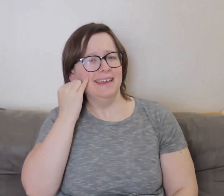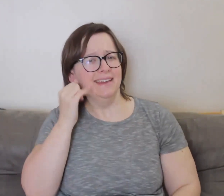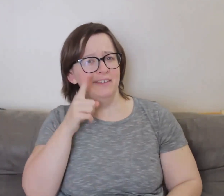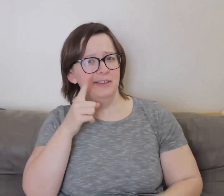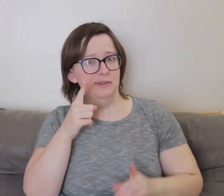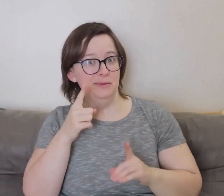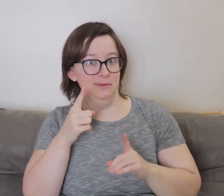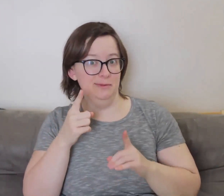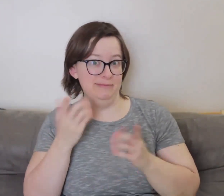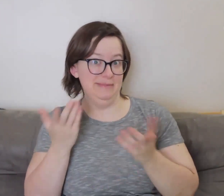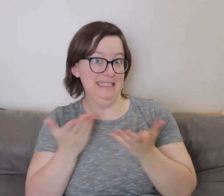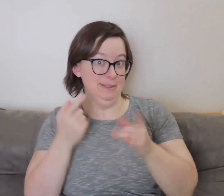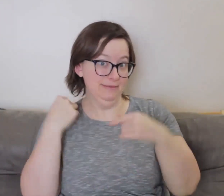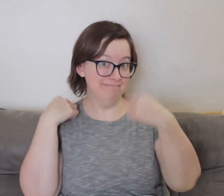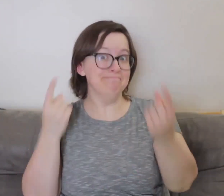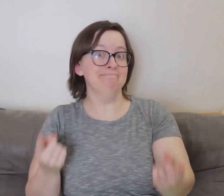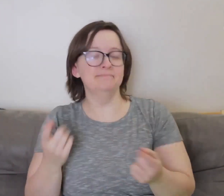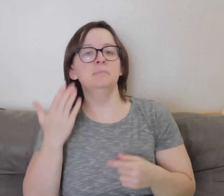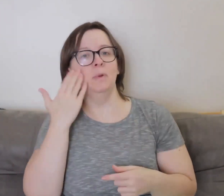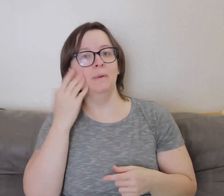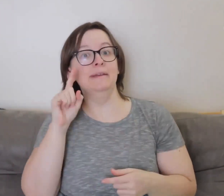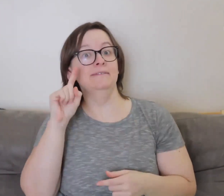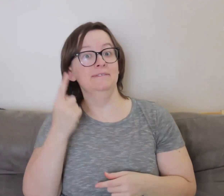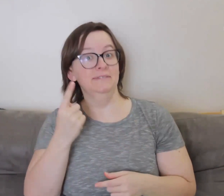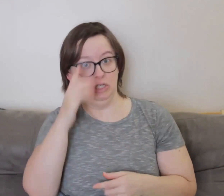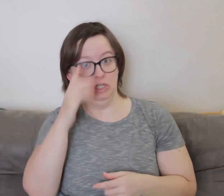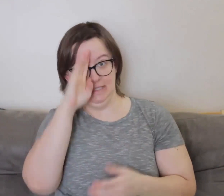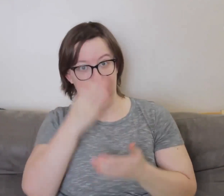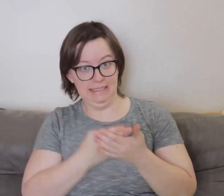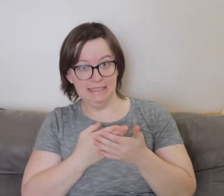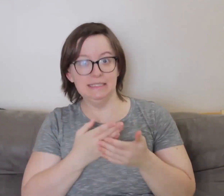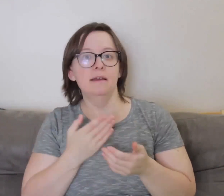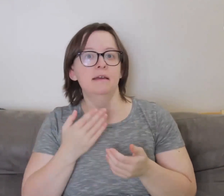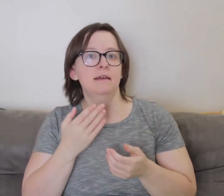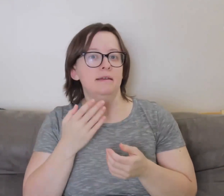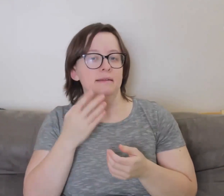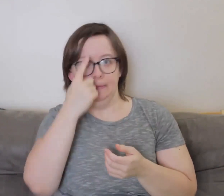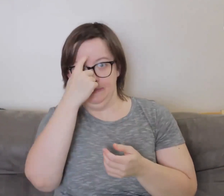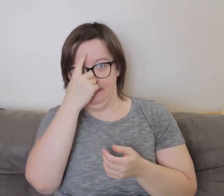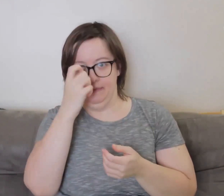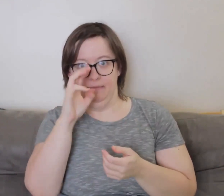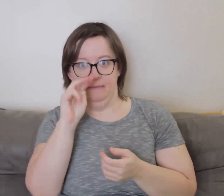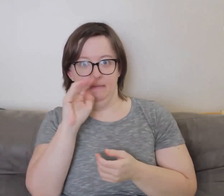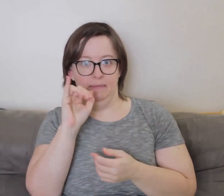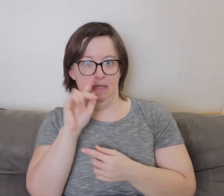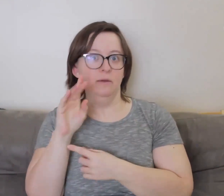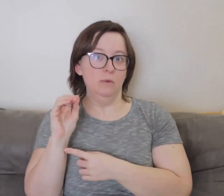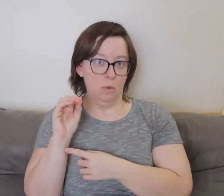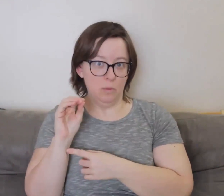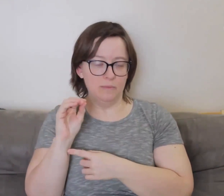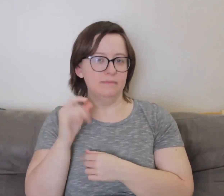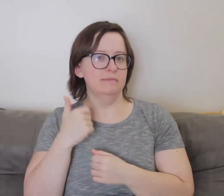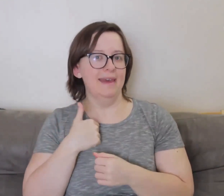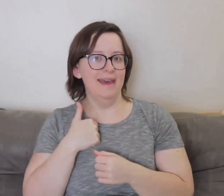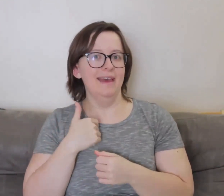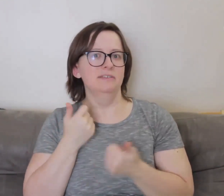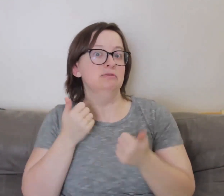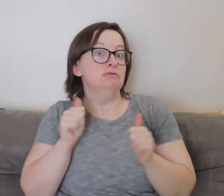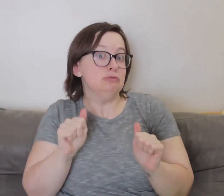So you might already know if you've been on my channel before that I have struggled with breastfeeding